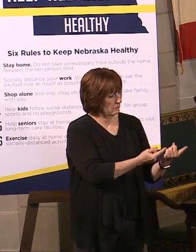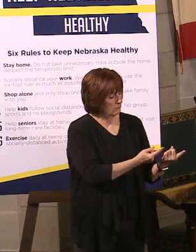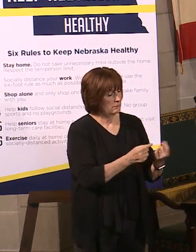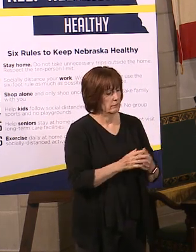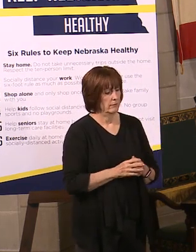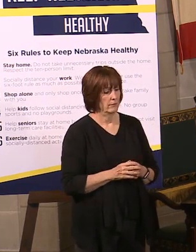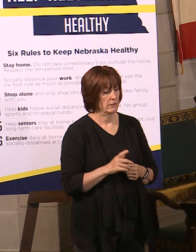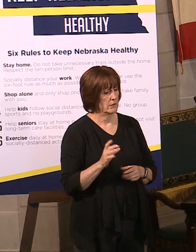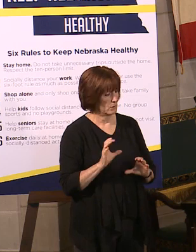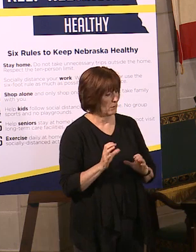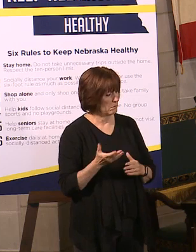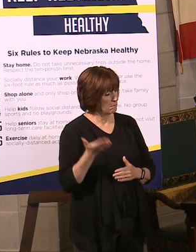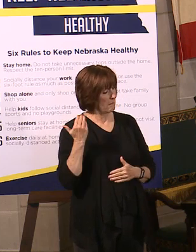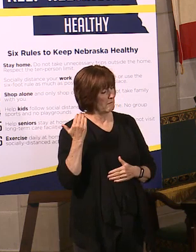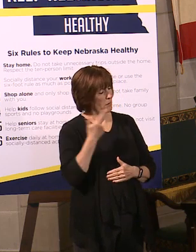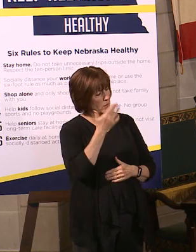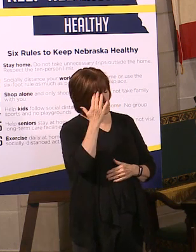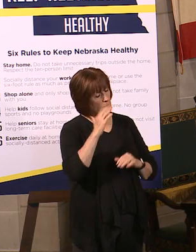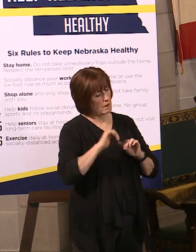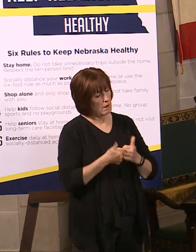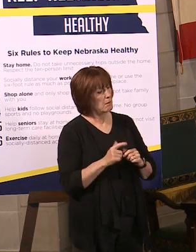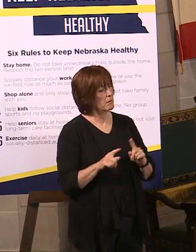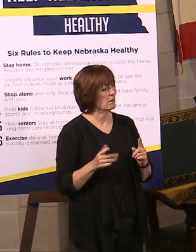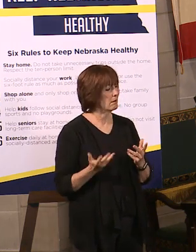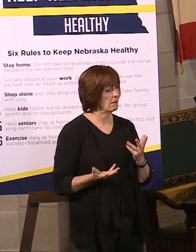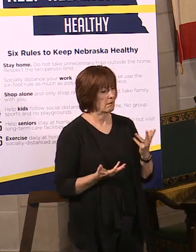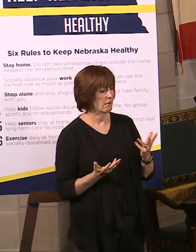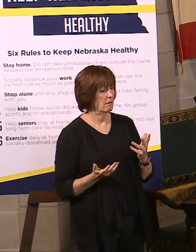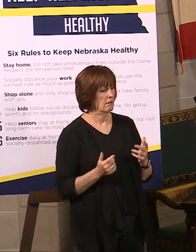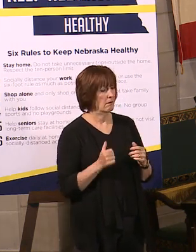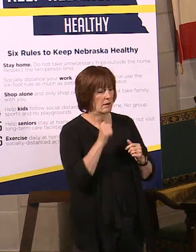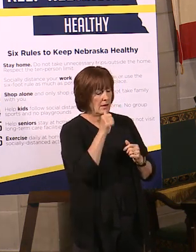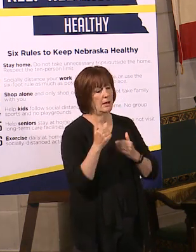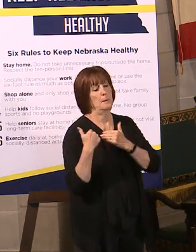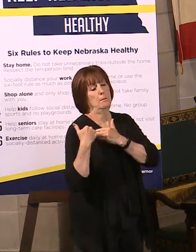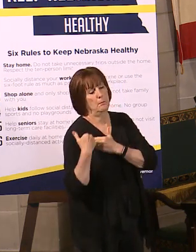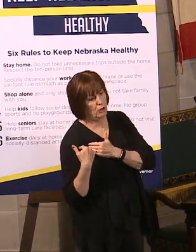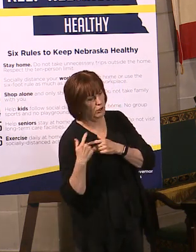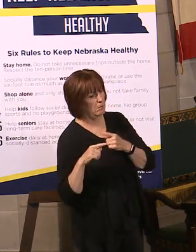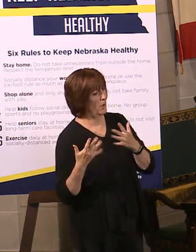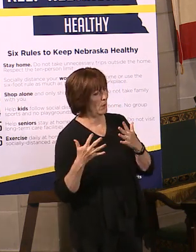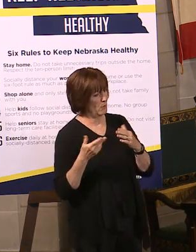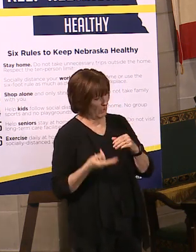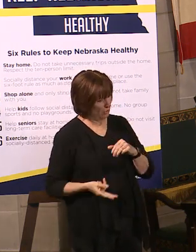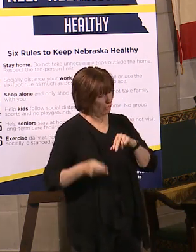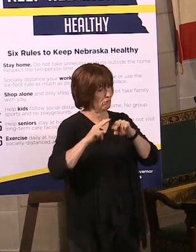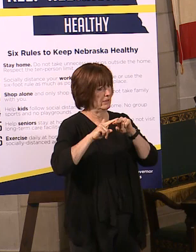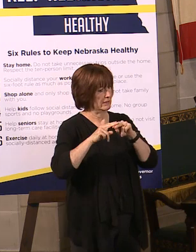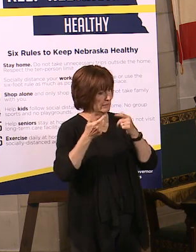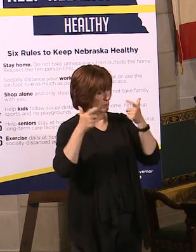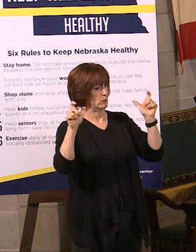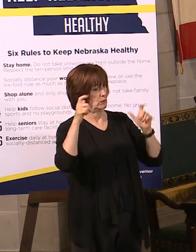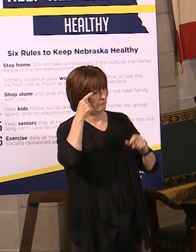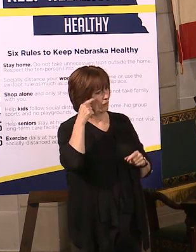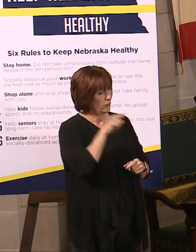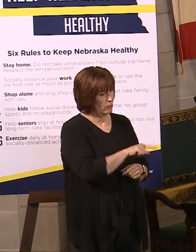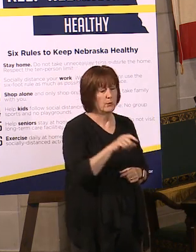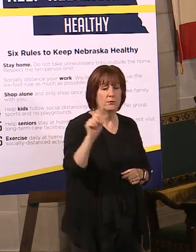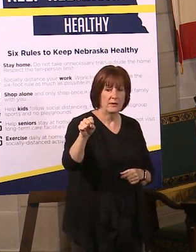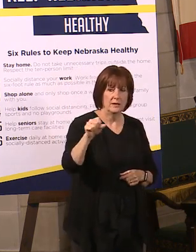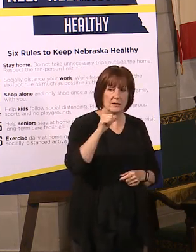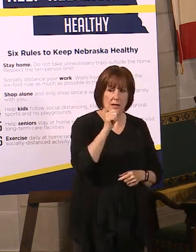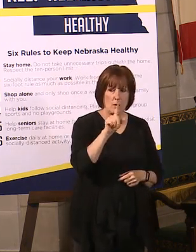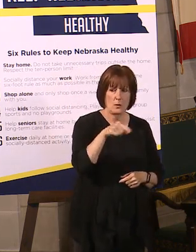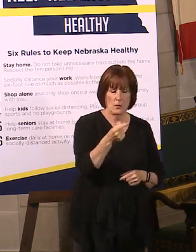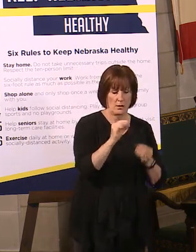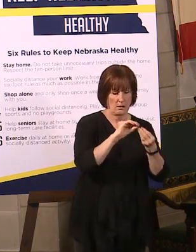it, and you've done it before, so you know how to do it, but just kind of that, not the burden, but that jump is significant for you guys. It is, absolutely. And it's not just the number